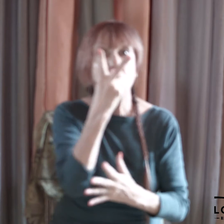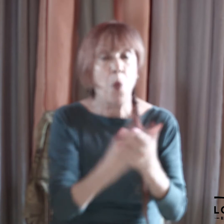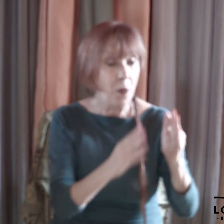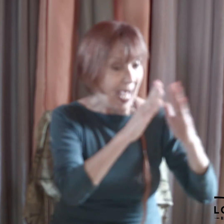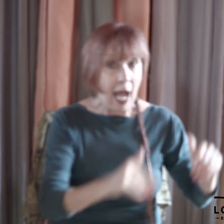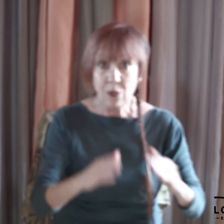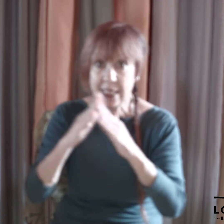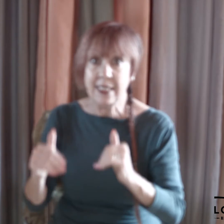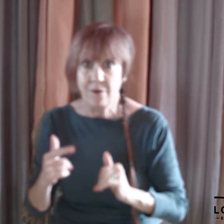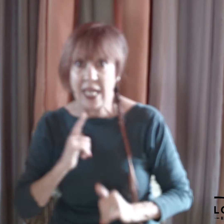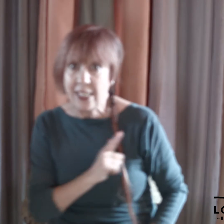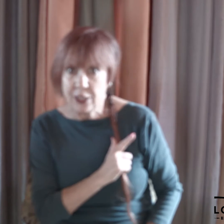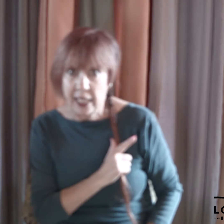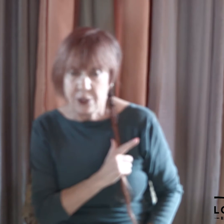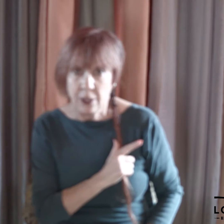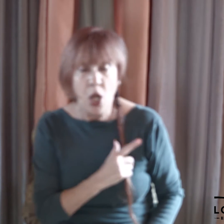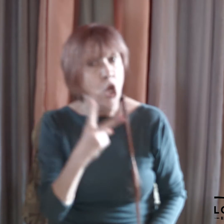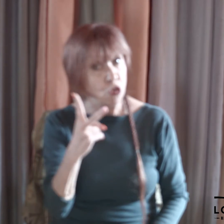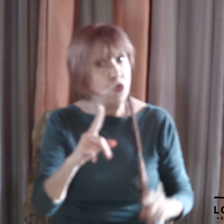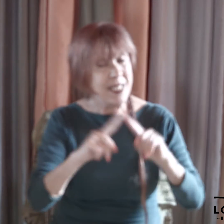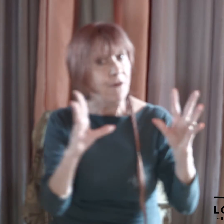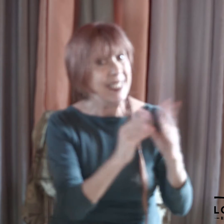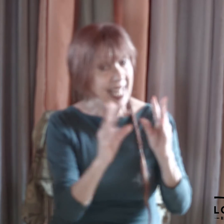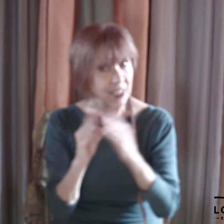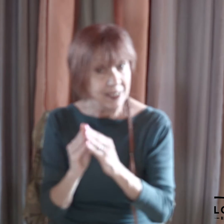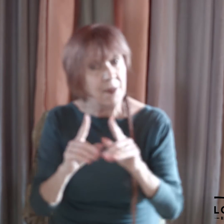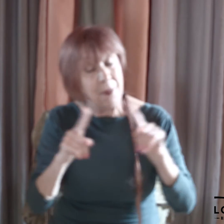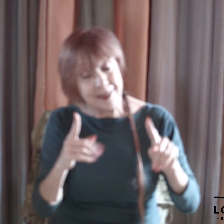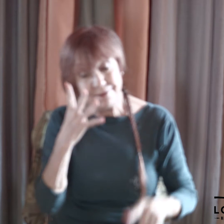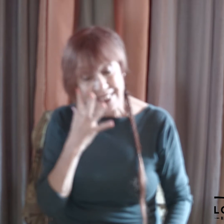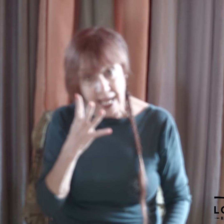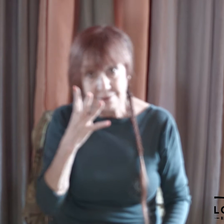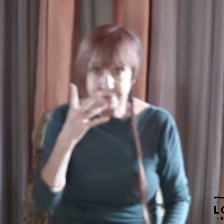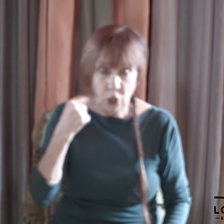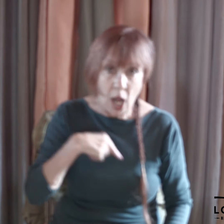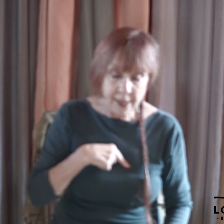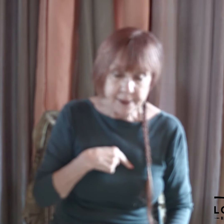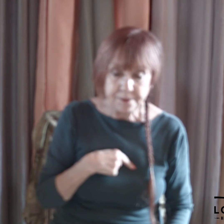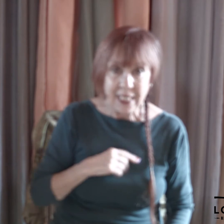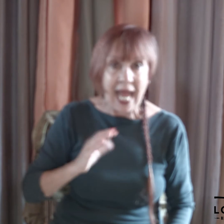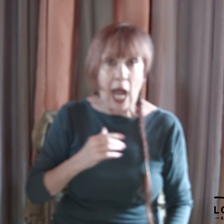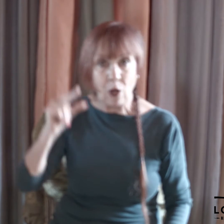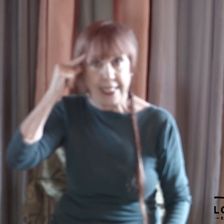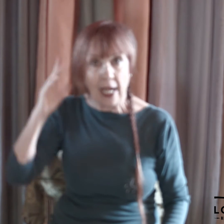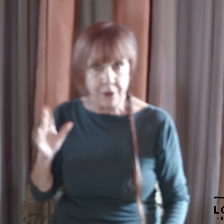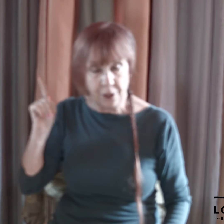of the legislature in 2 different sessions. But unfortunately for us, our governor,